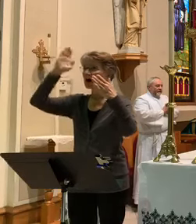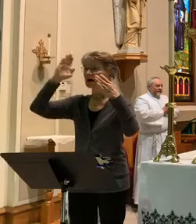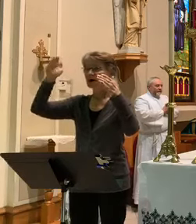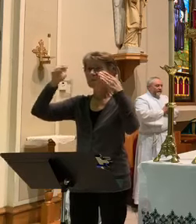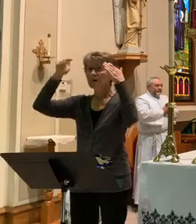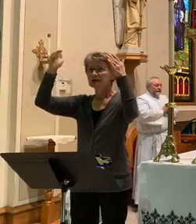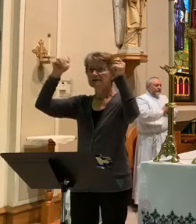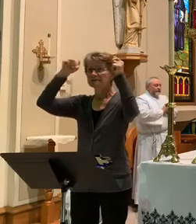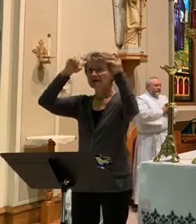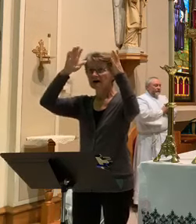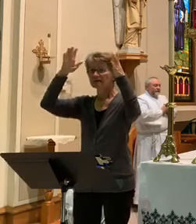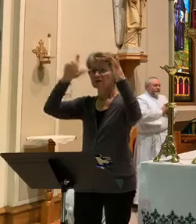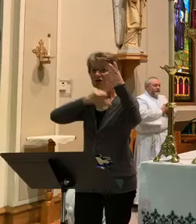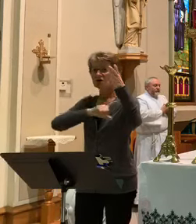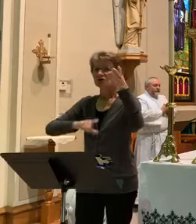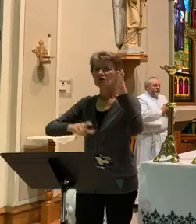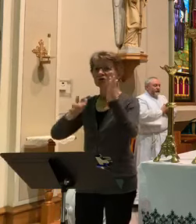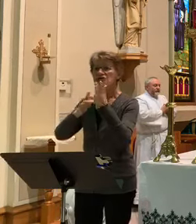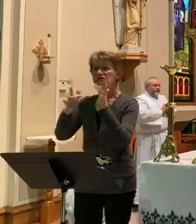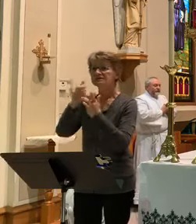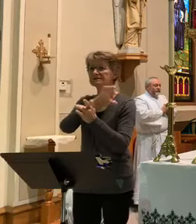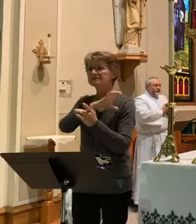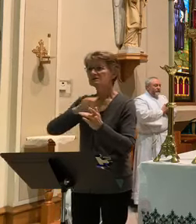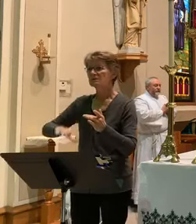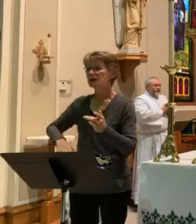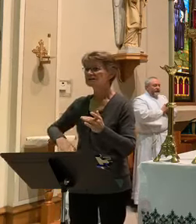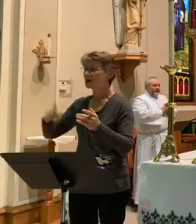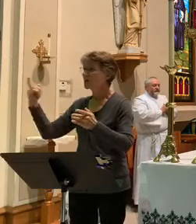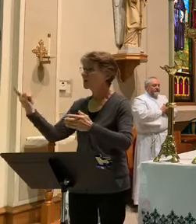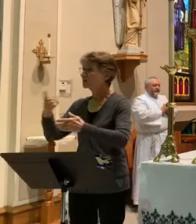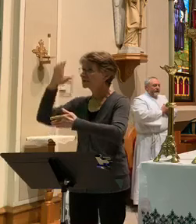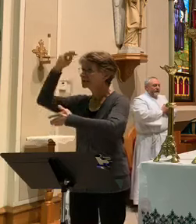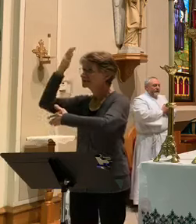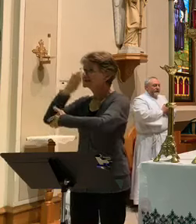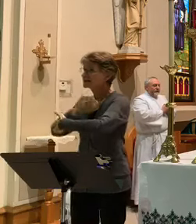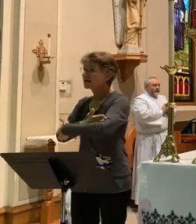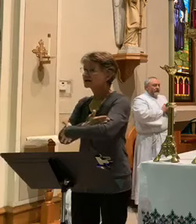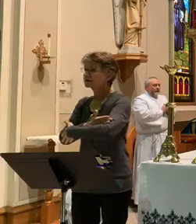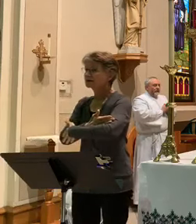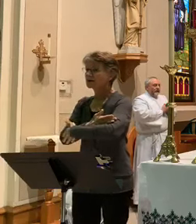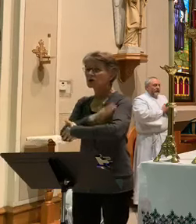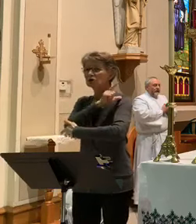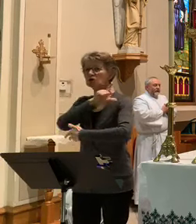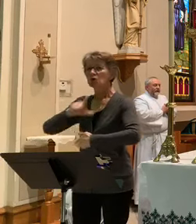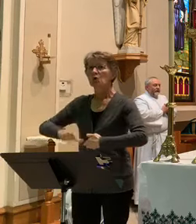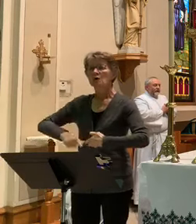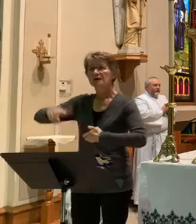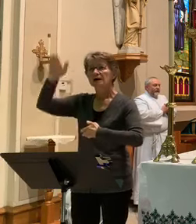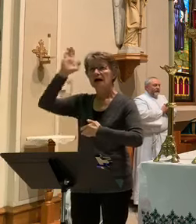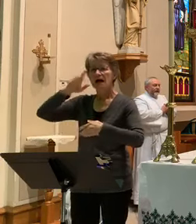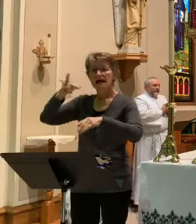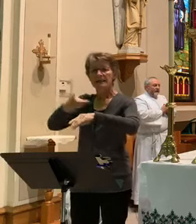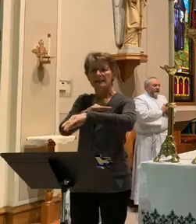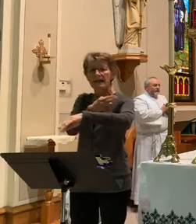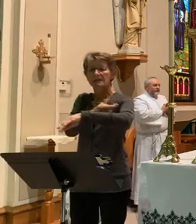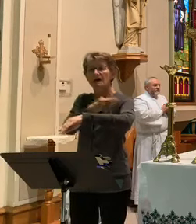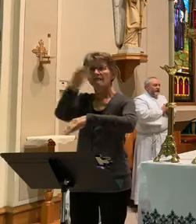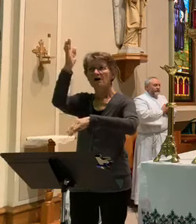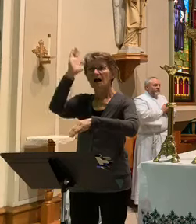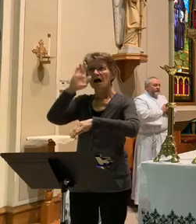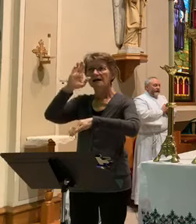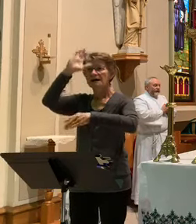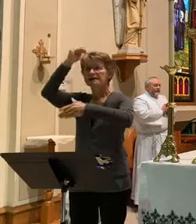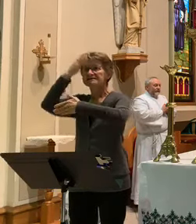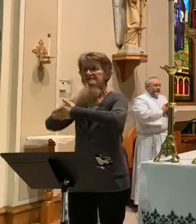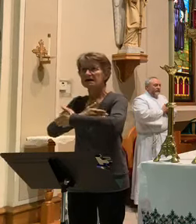Almighty Father, Lord Jesus Christ, only begotten Son, Lord God, Lamb of God,